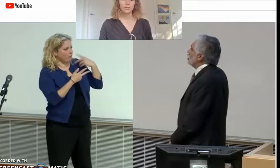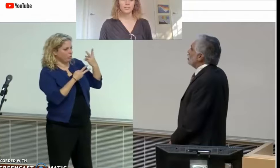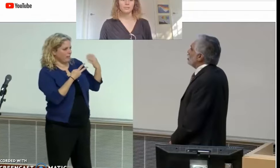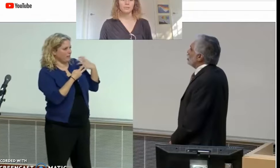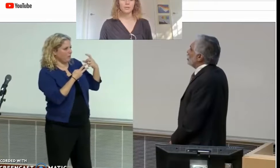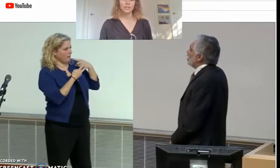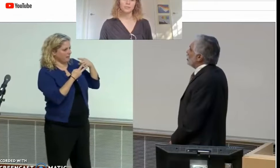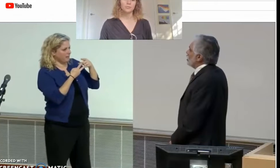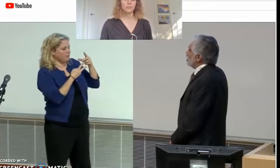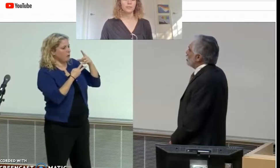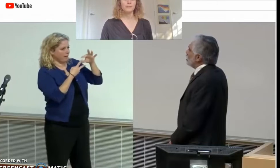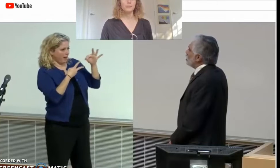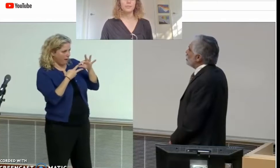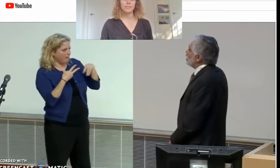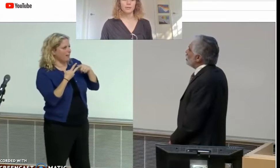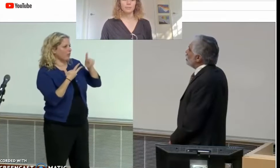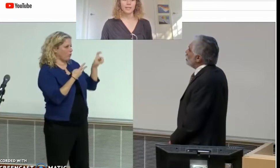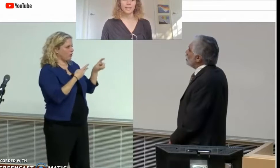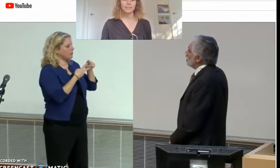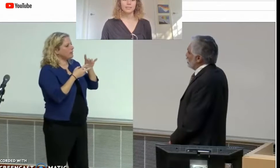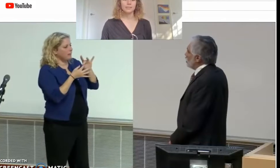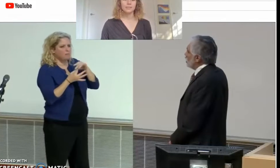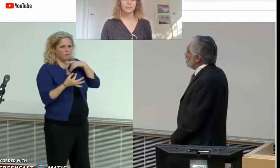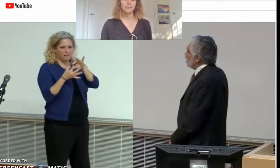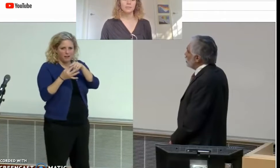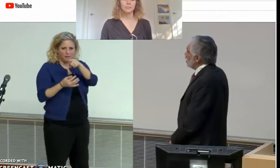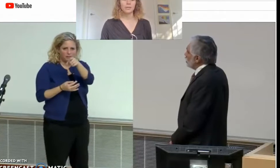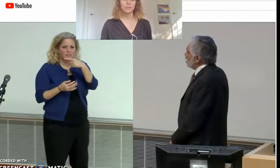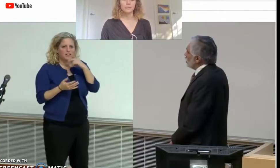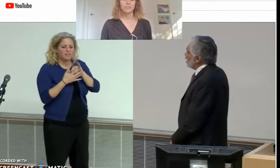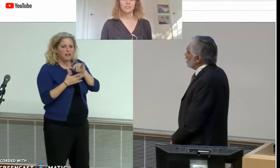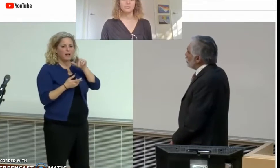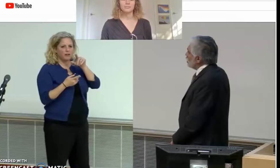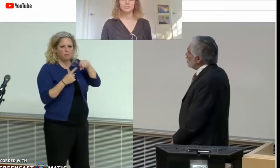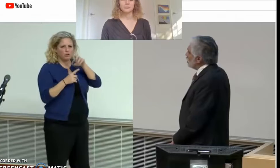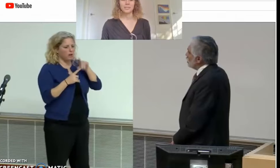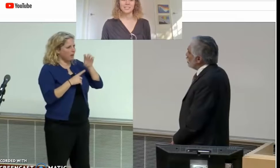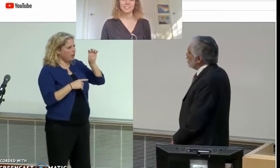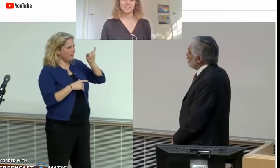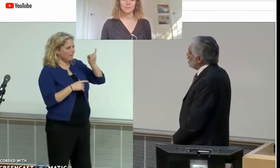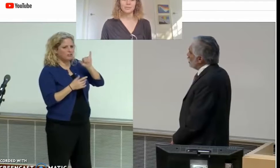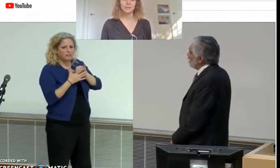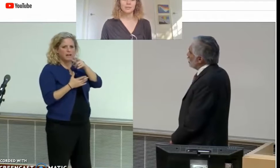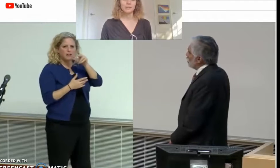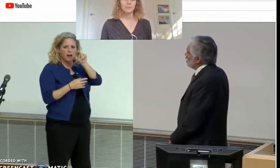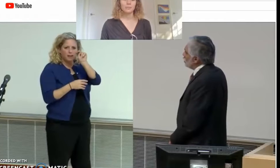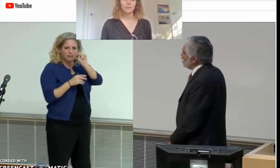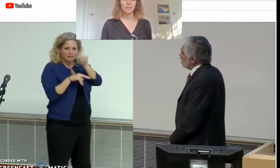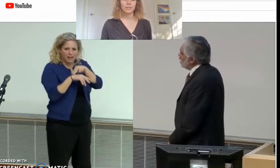Hi, so I work at a school and I have 2 things that I wanted to ask. You can pick which question you want to answer, I suppose. When you were talking